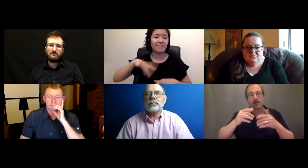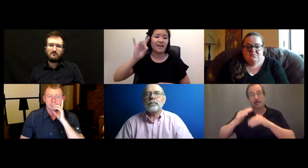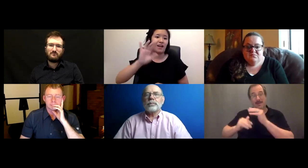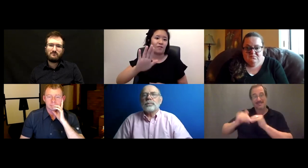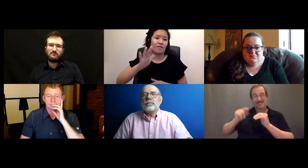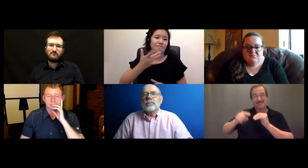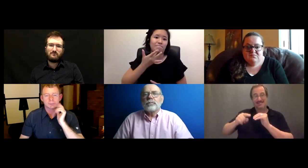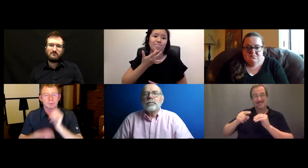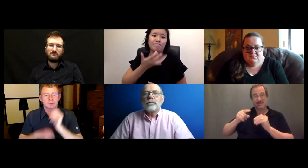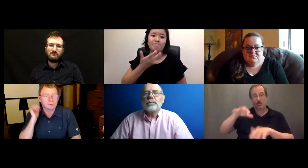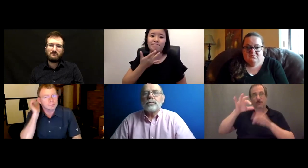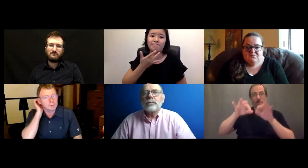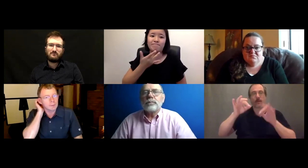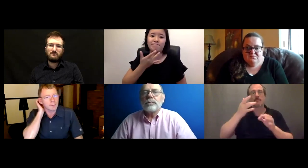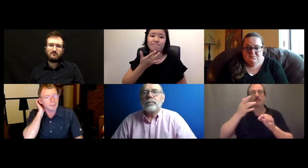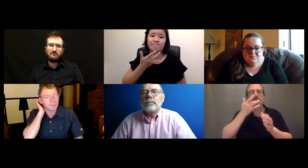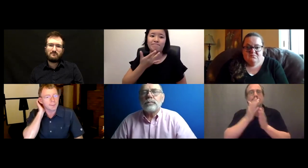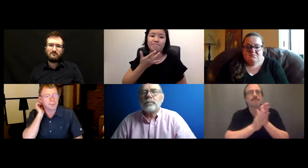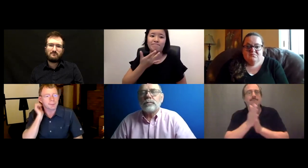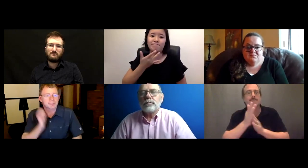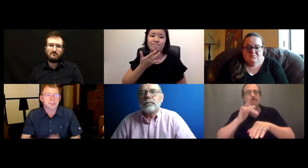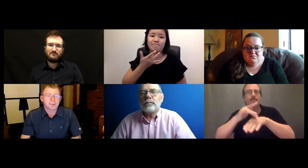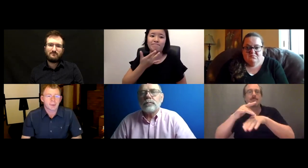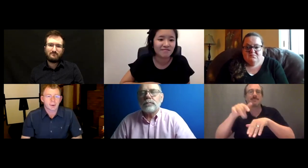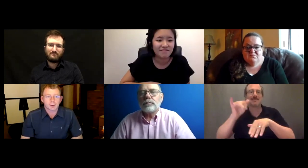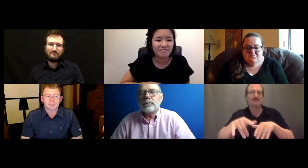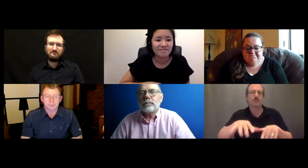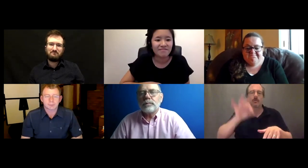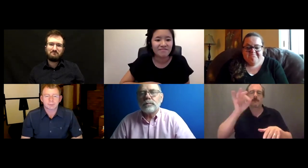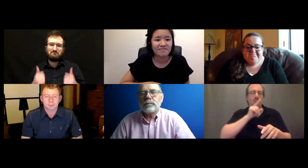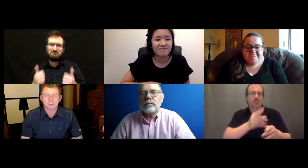experience and build from there, and you will find your passion.